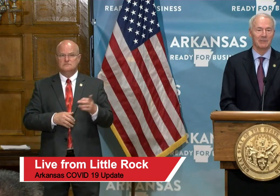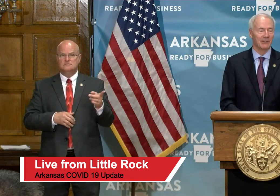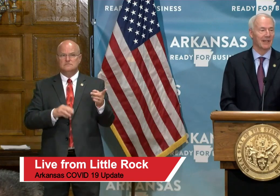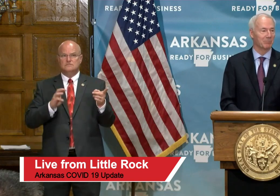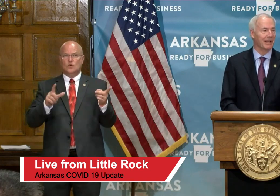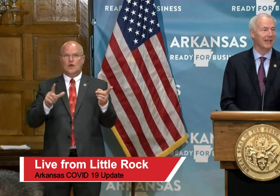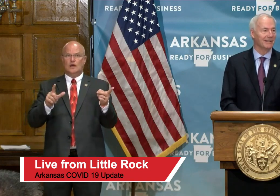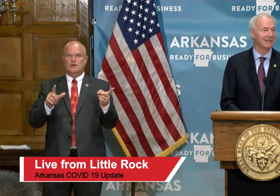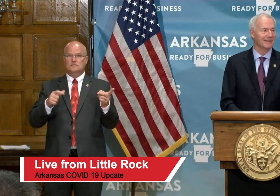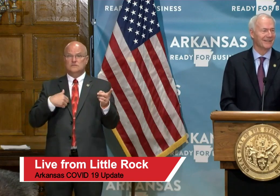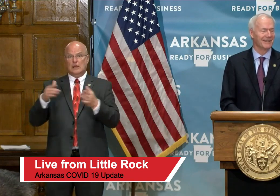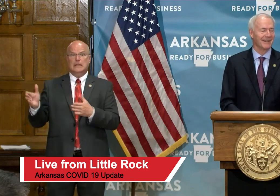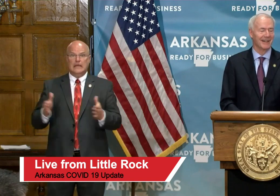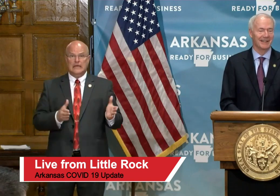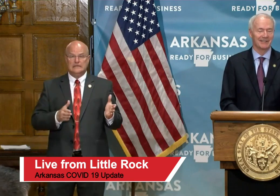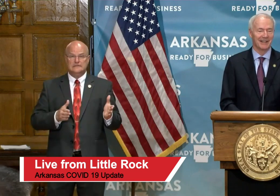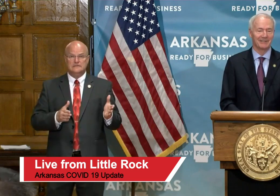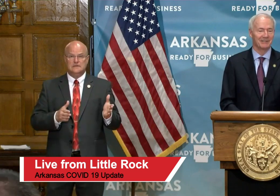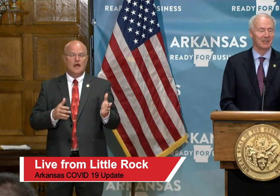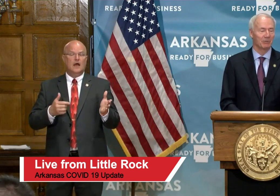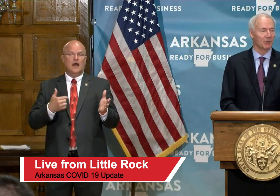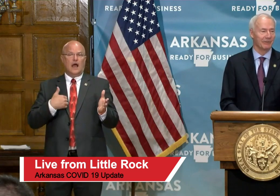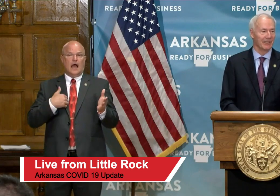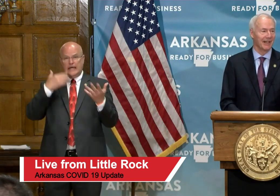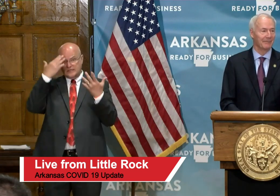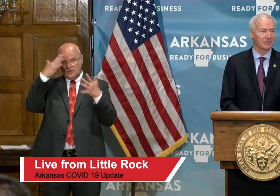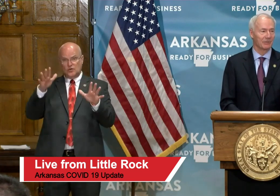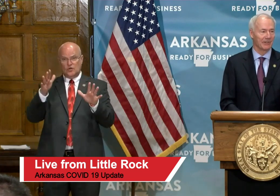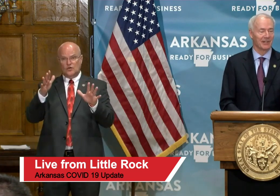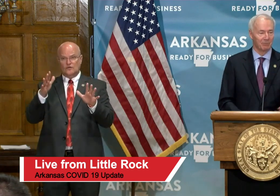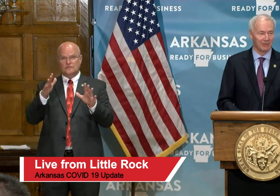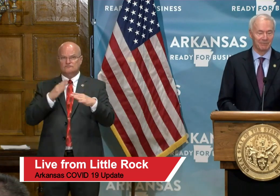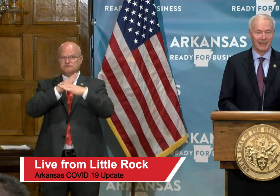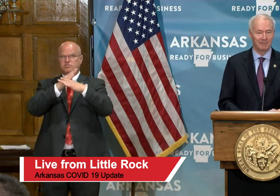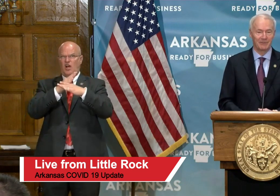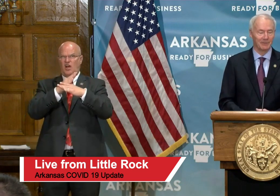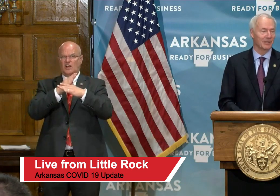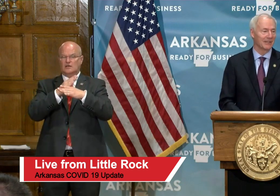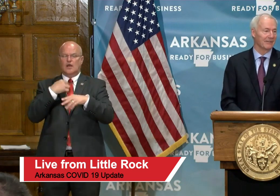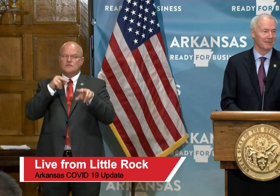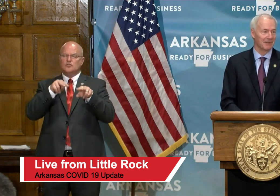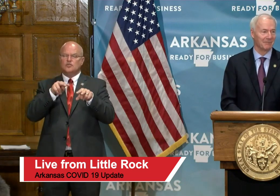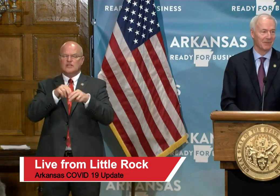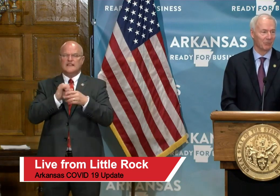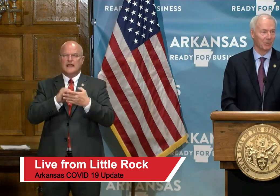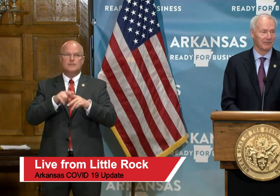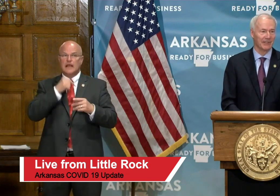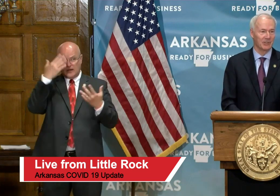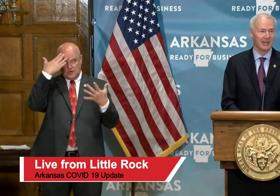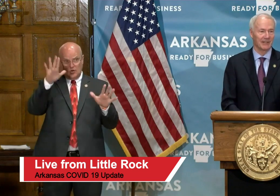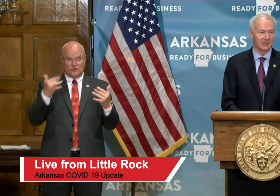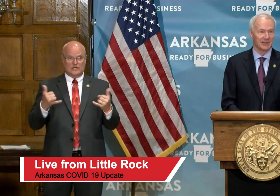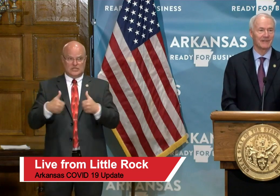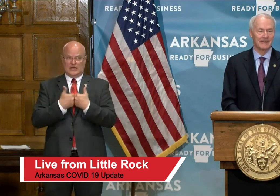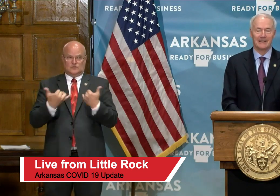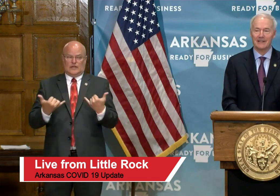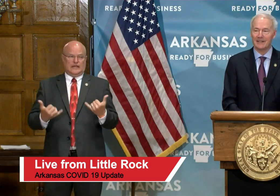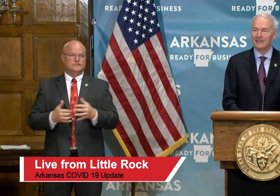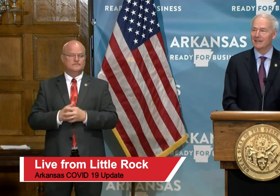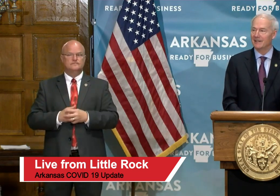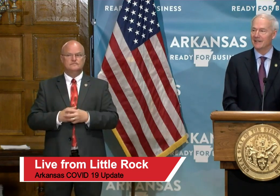Well, I mean, you got a plan. I don't know of any obstacle there. We'd have to look into that, but I'm not aware of any challenge